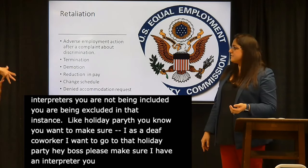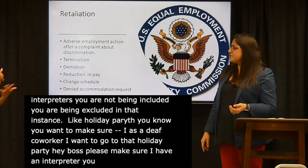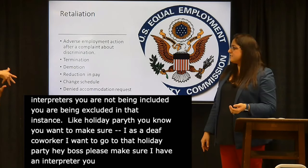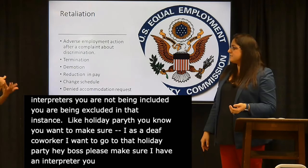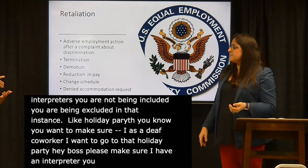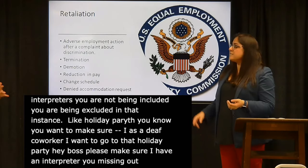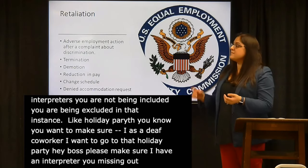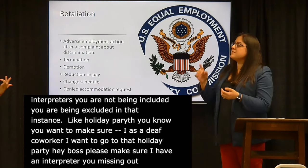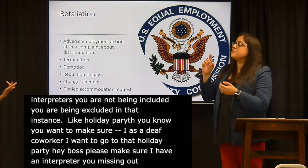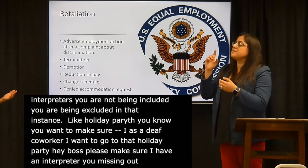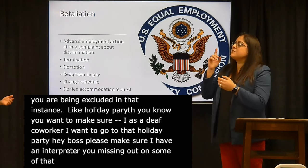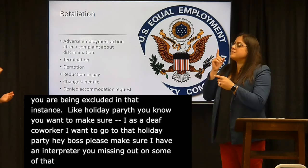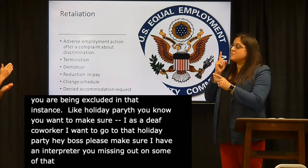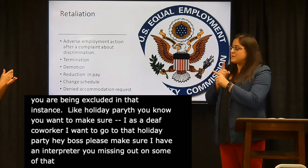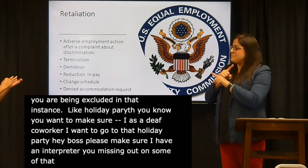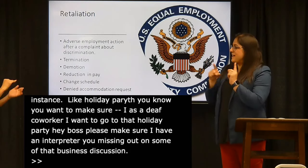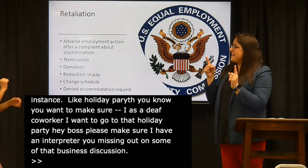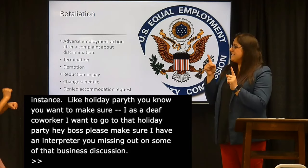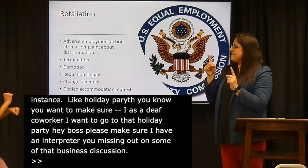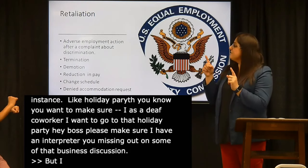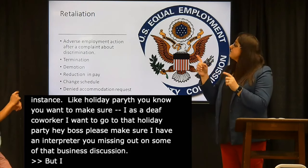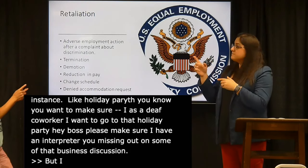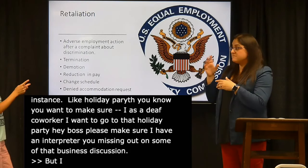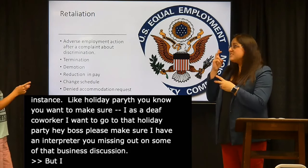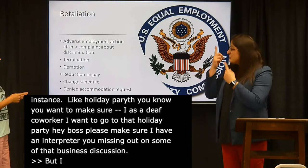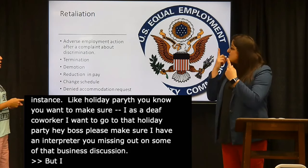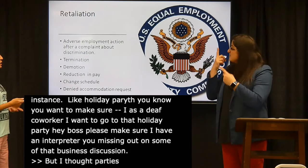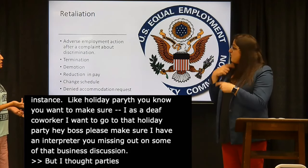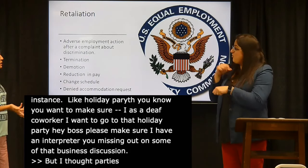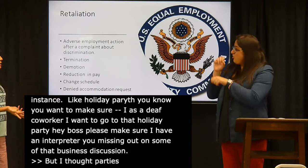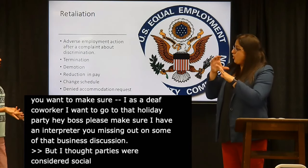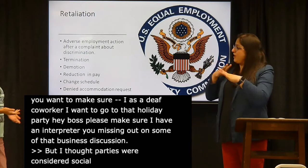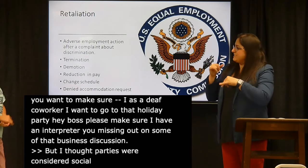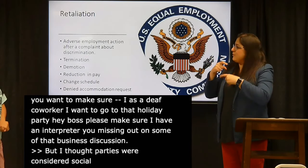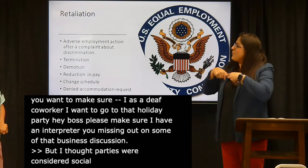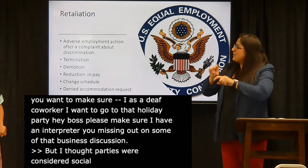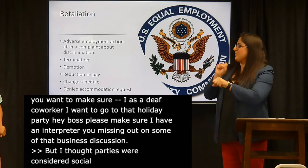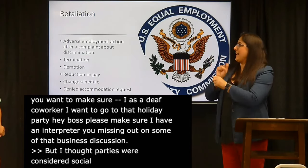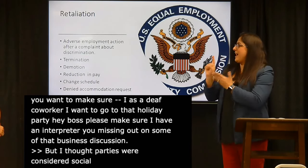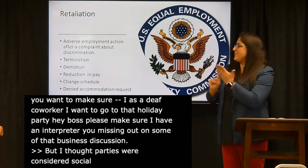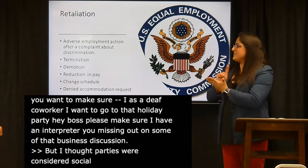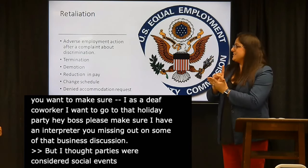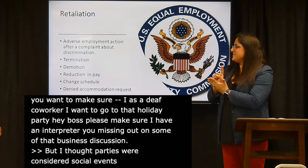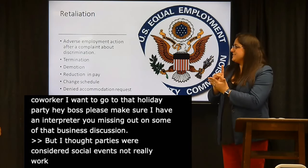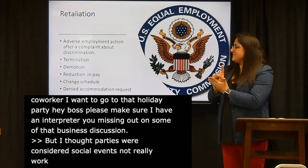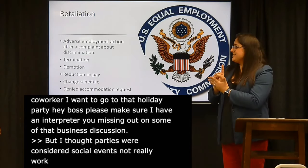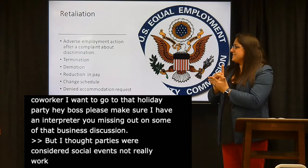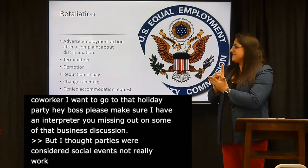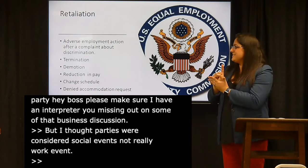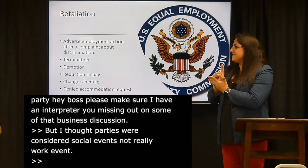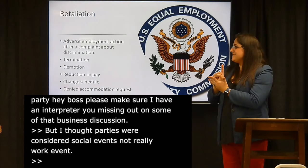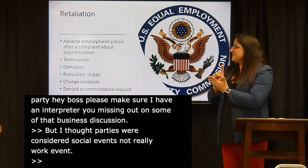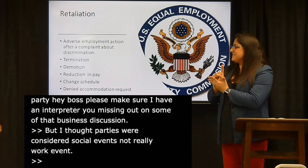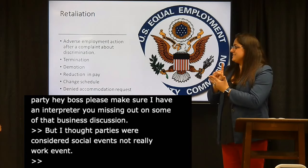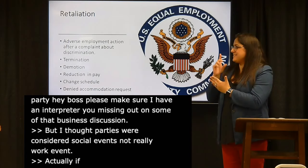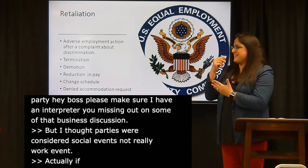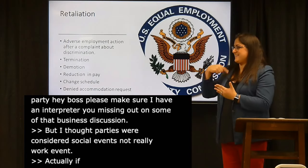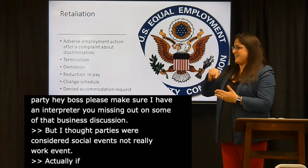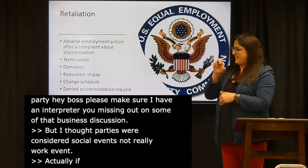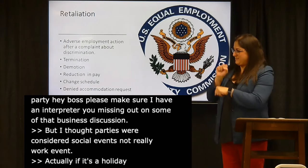But I thought parties were sort of considered social events. It's not really work event. Actually, if it's a holiday party during work hours, then yeah,